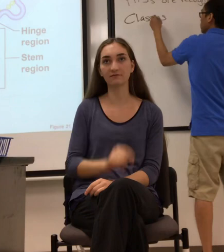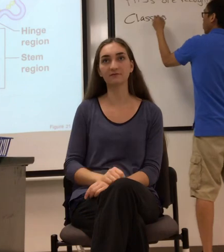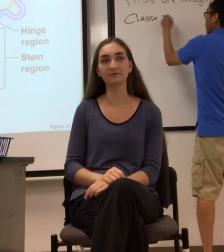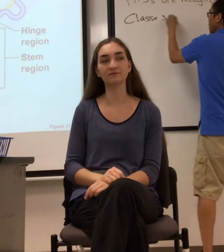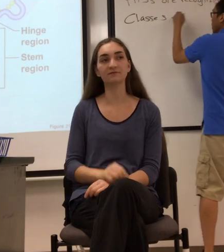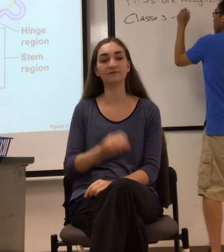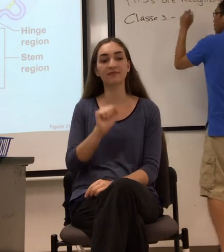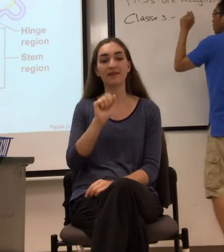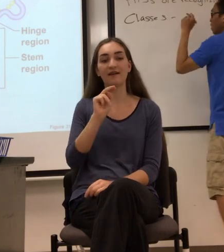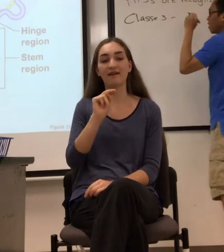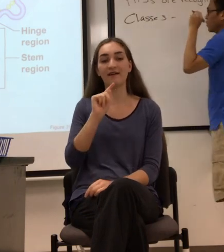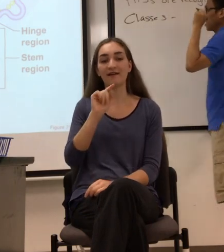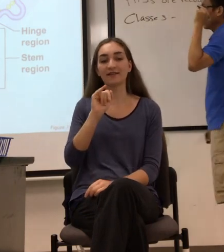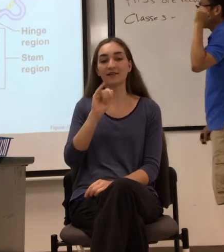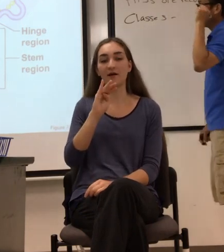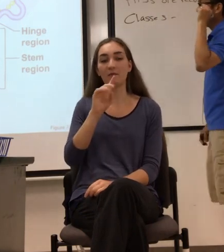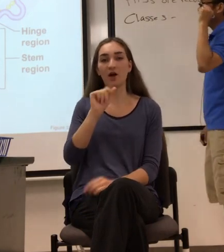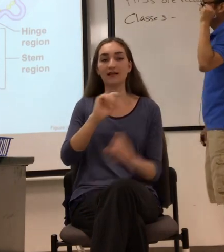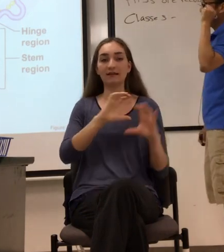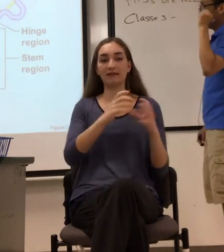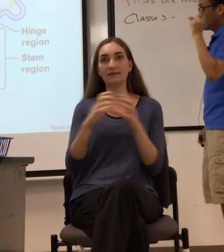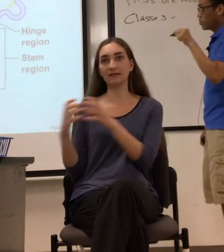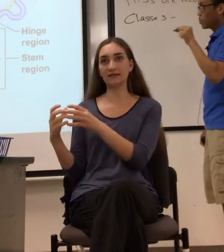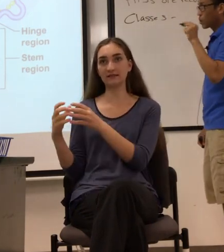the biggest one are called the